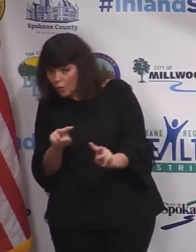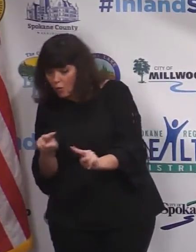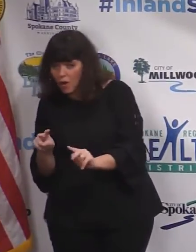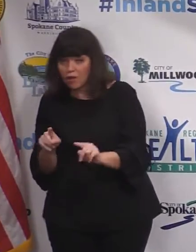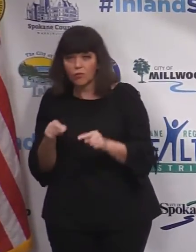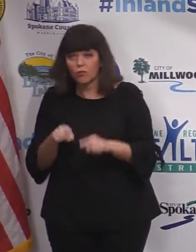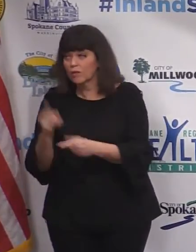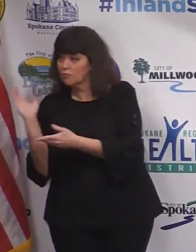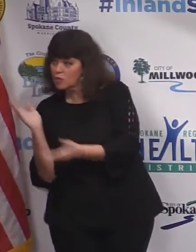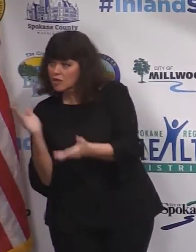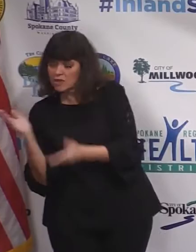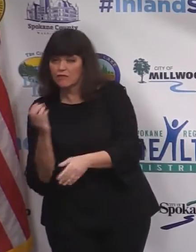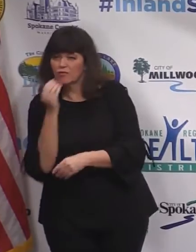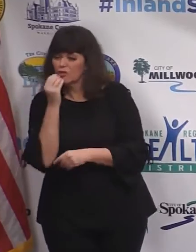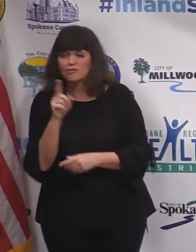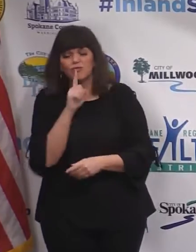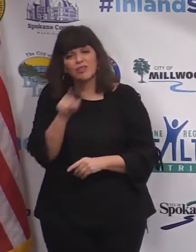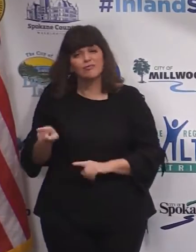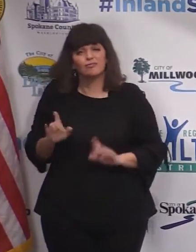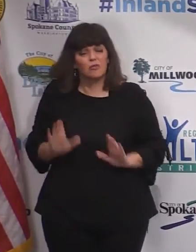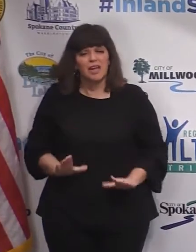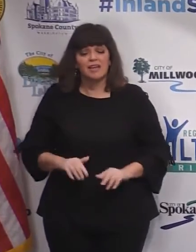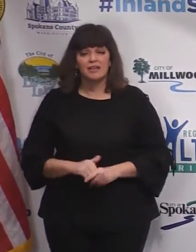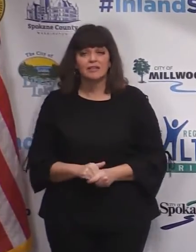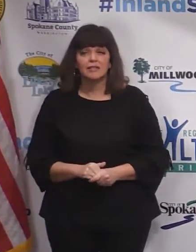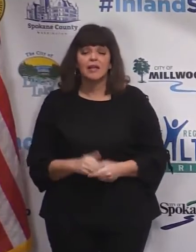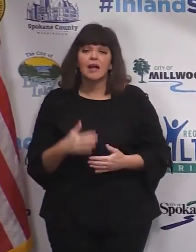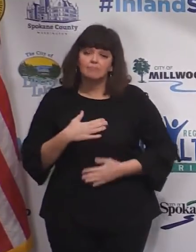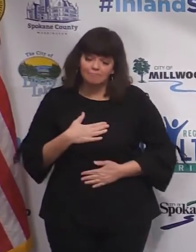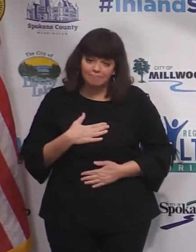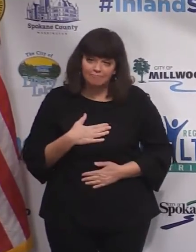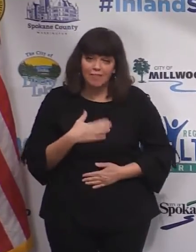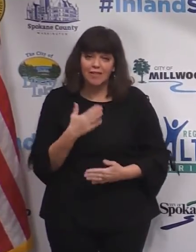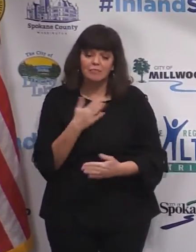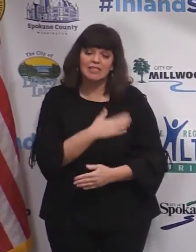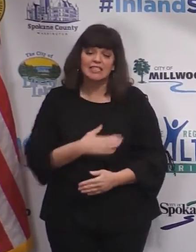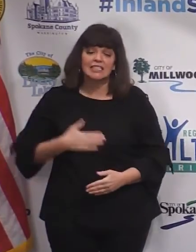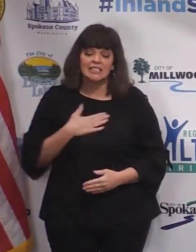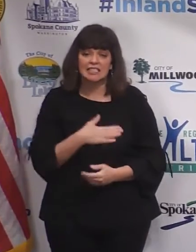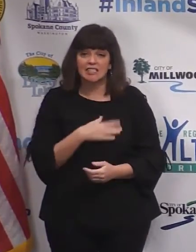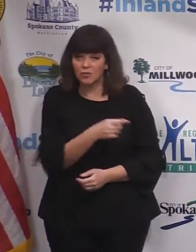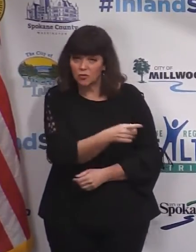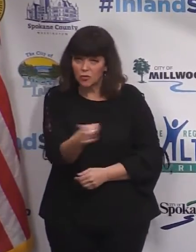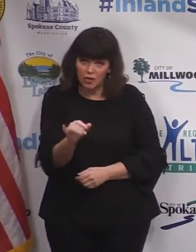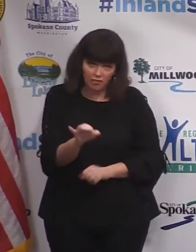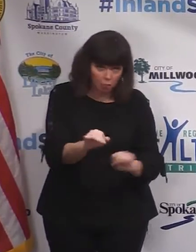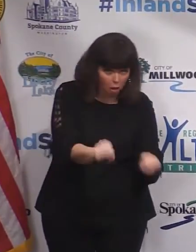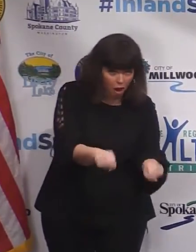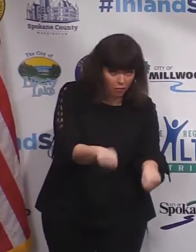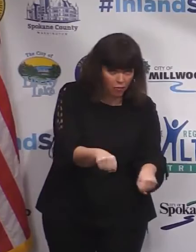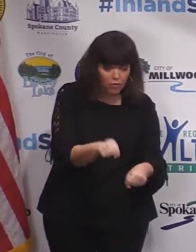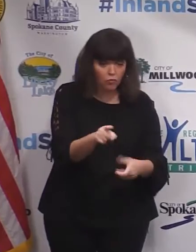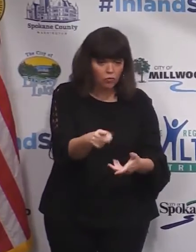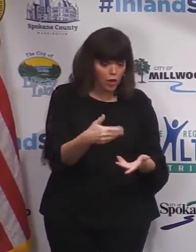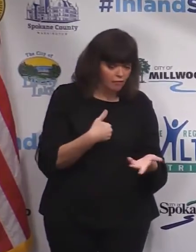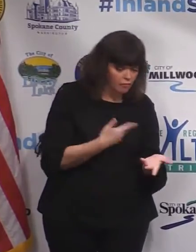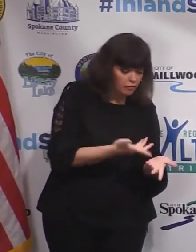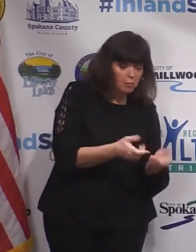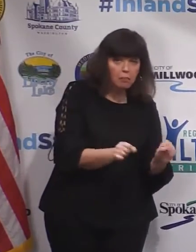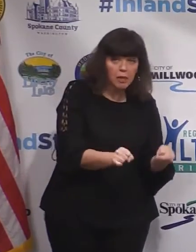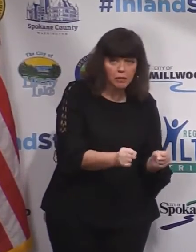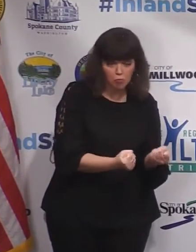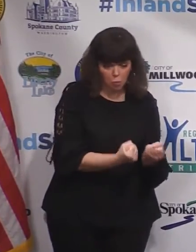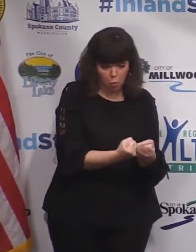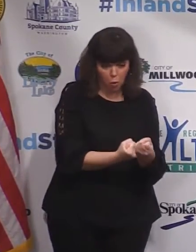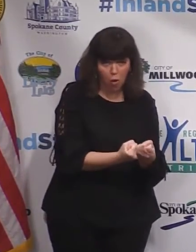So, in closing, I'd just like to say, if you can, please support your local pantry or your health and human service partner with a gift. They are doing